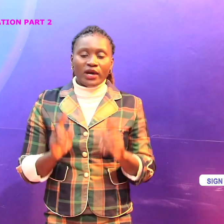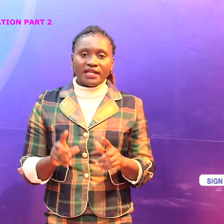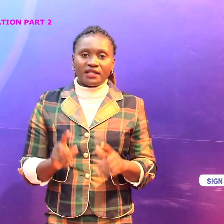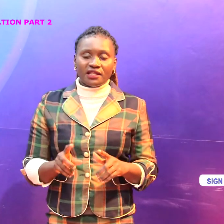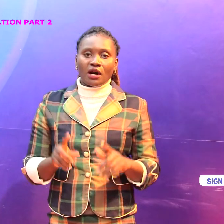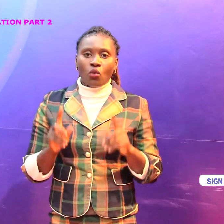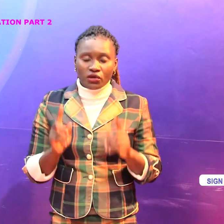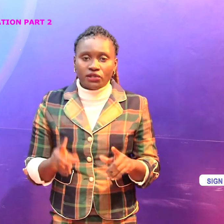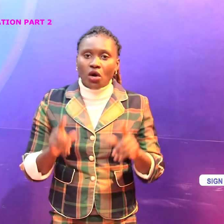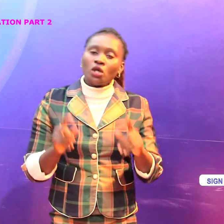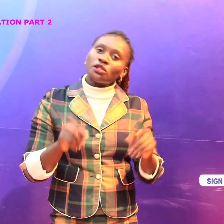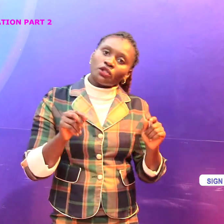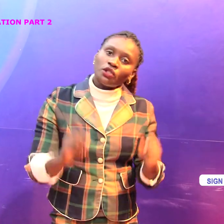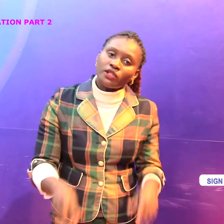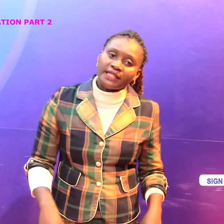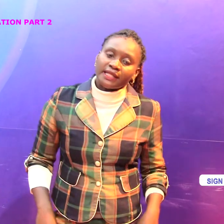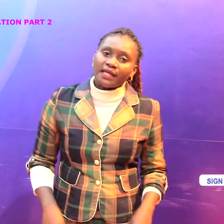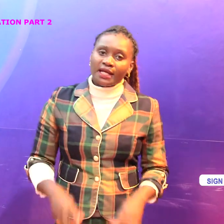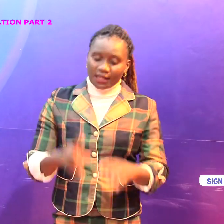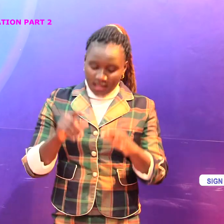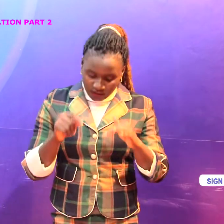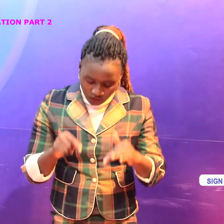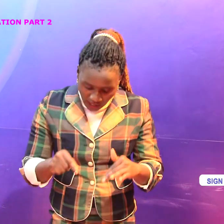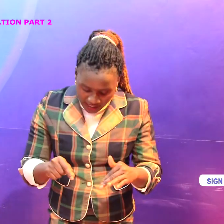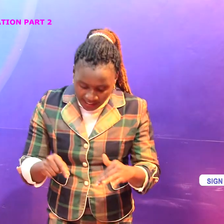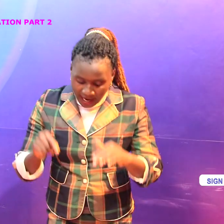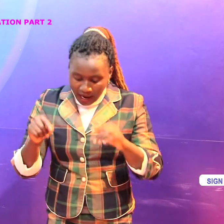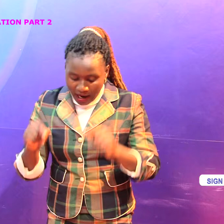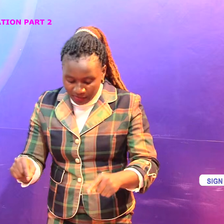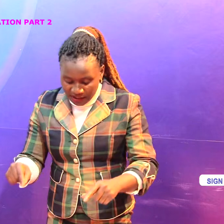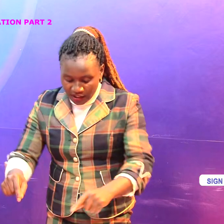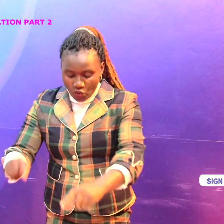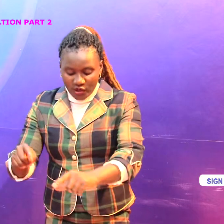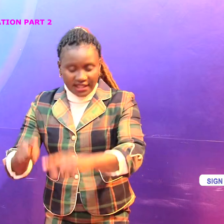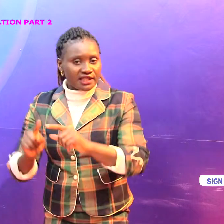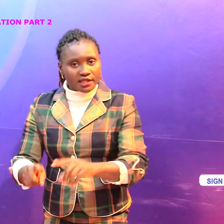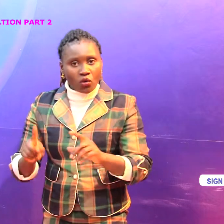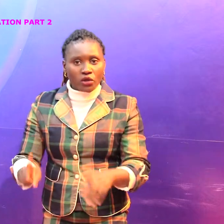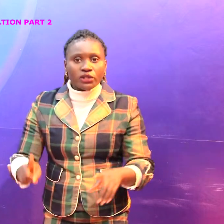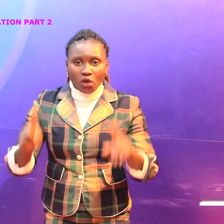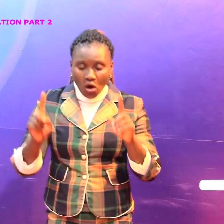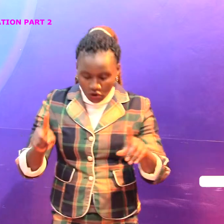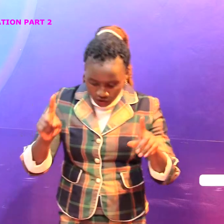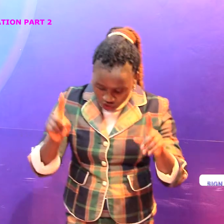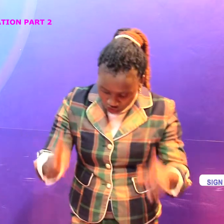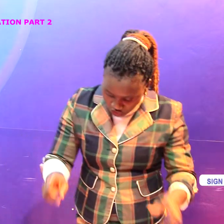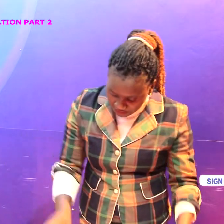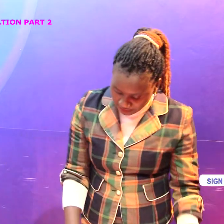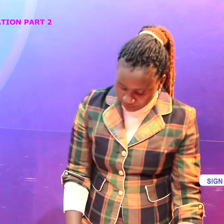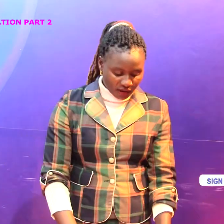the teacher was on duty. The strike happened when the teacher was on duty.